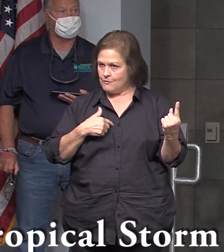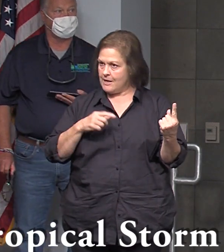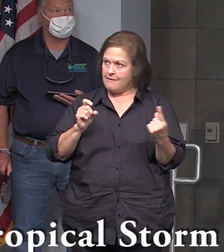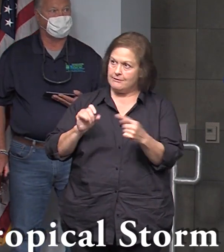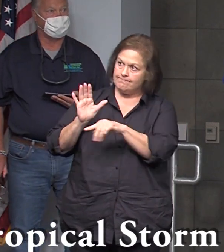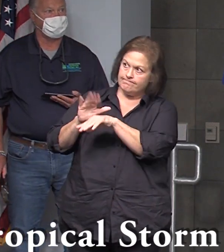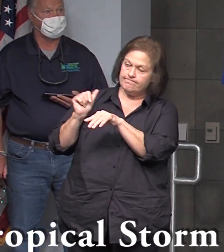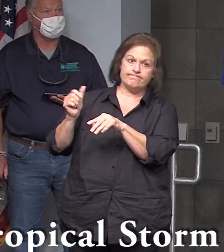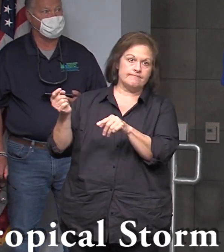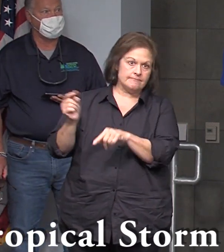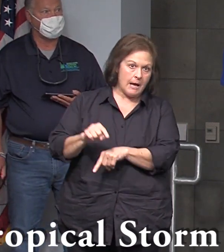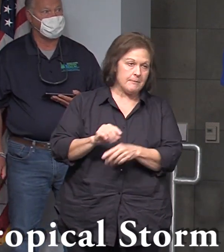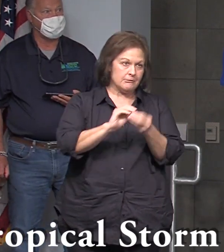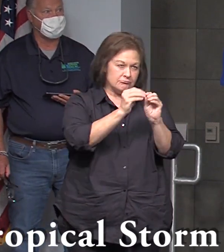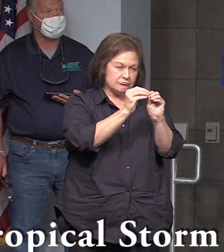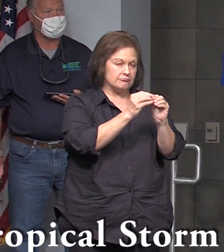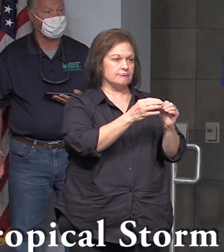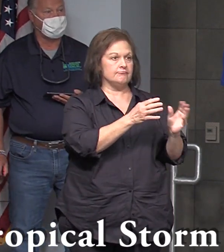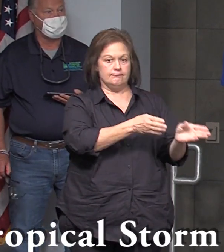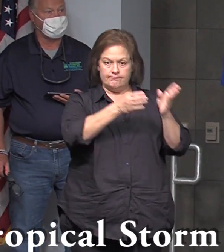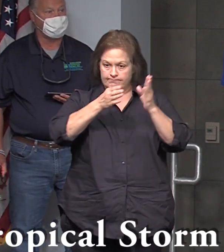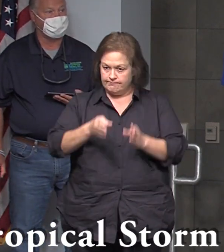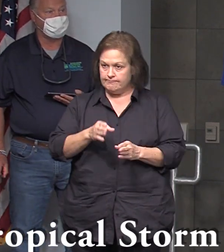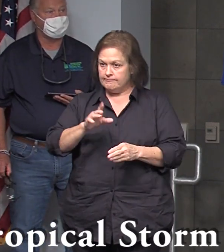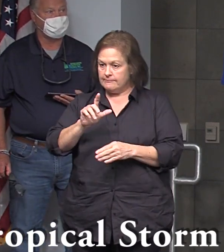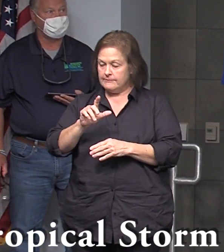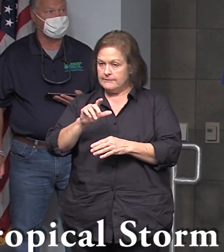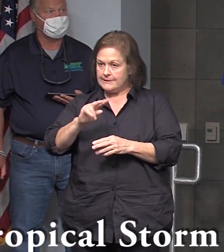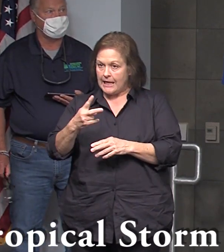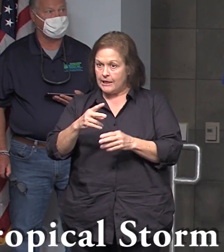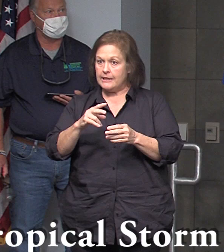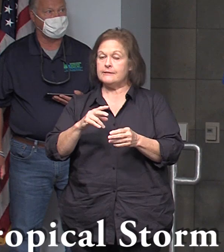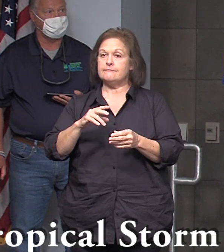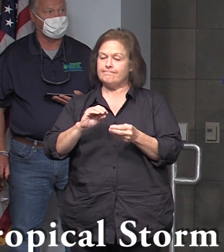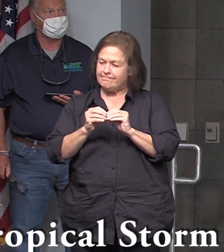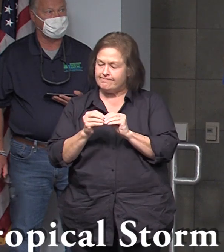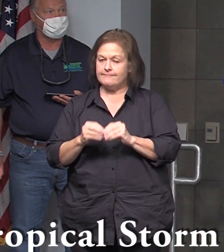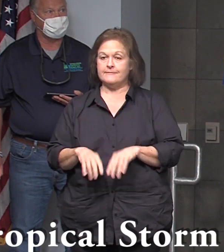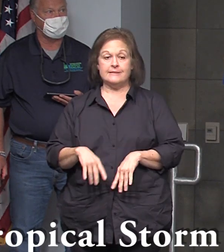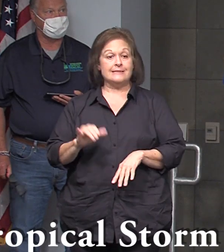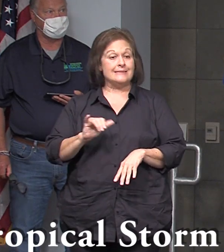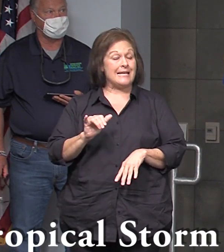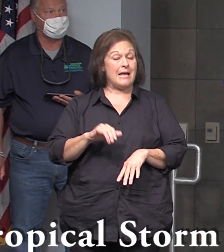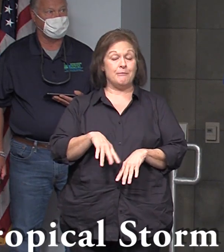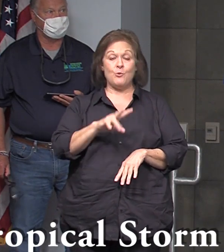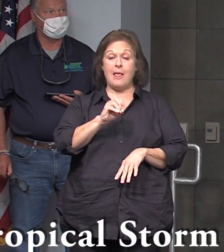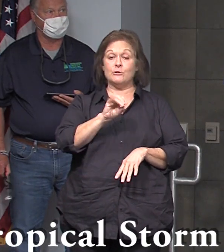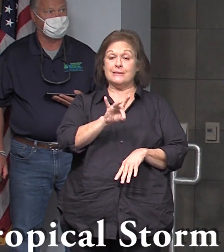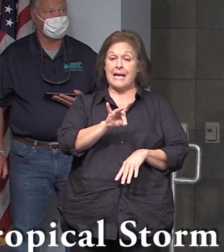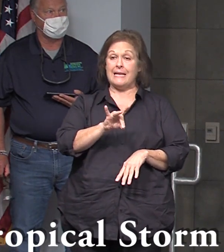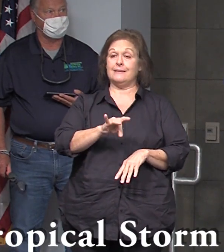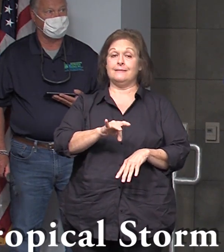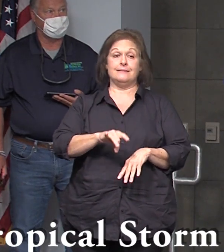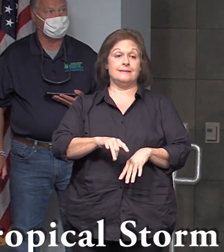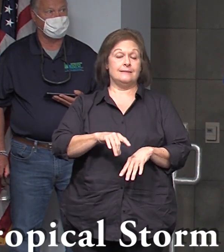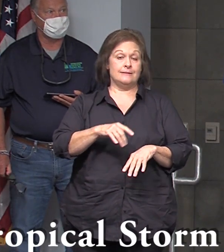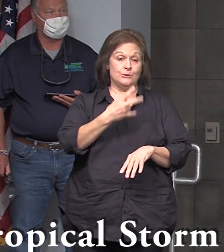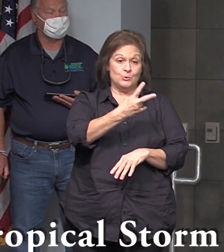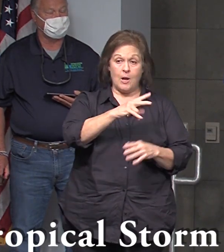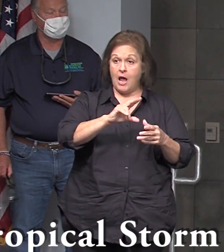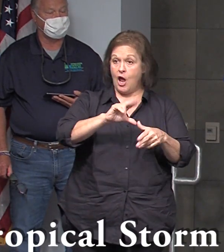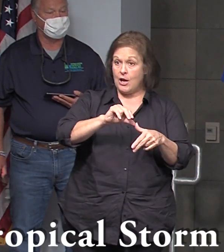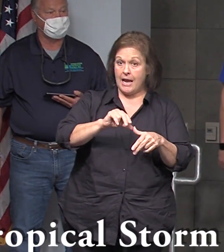not have any issues then. We do not expect to have any issues now. 2008, Gustav, Ike, same situation. We're here